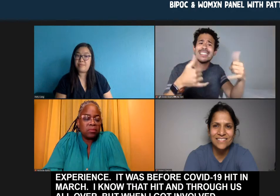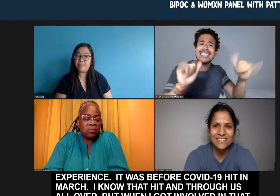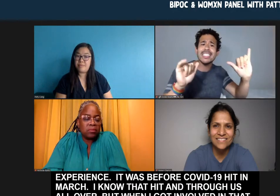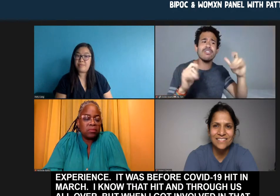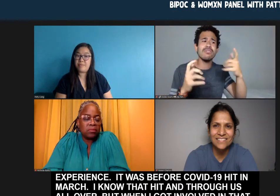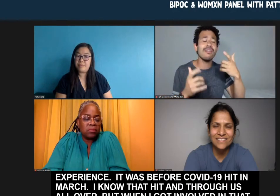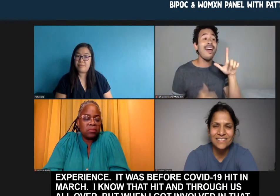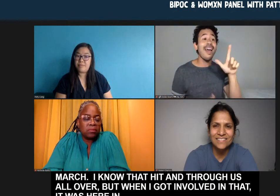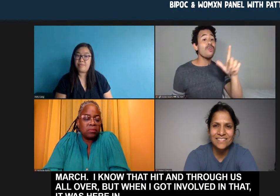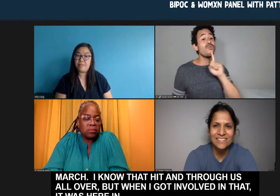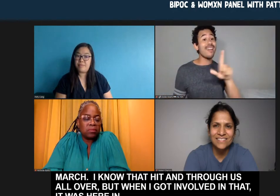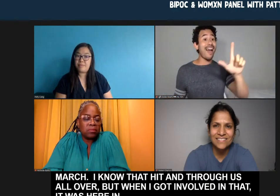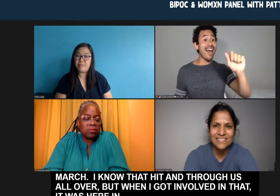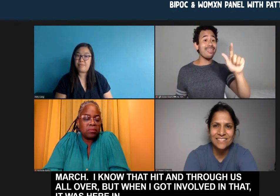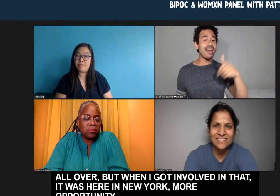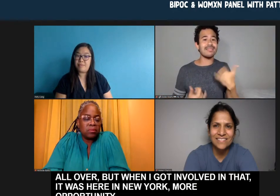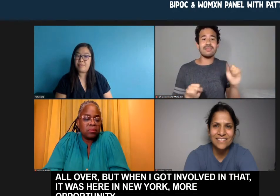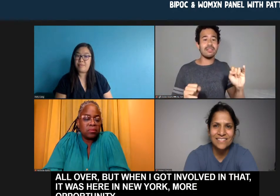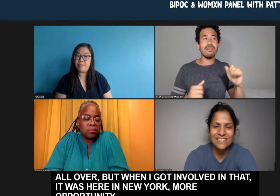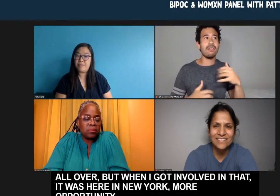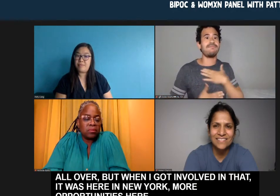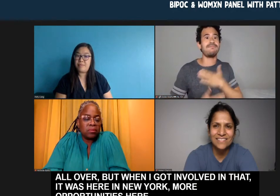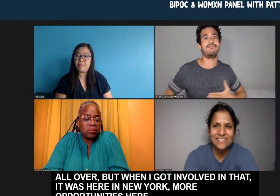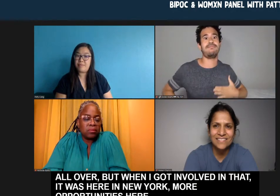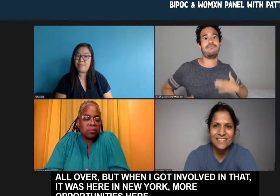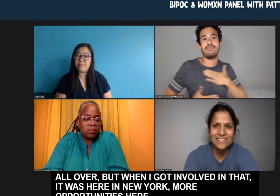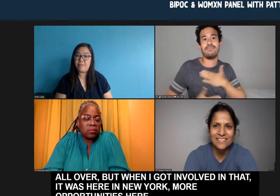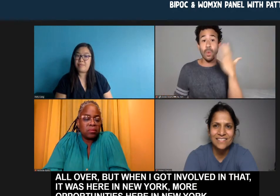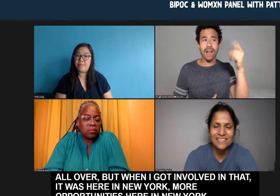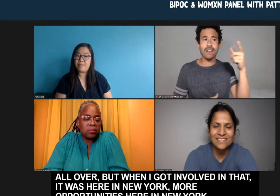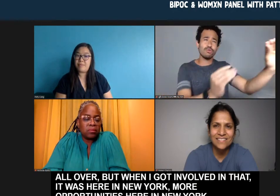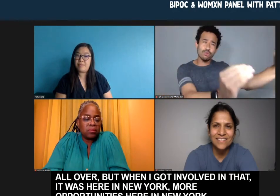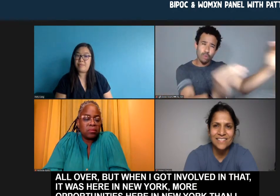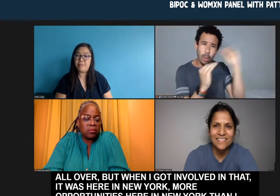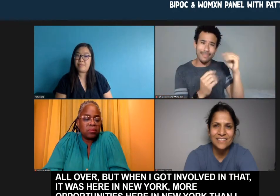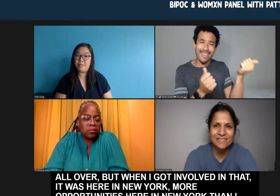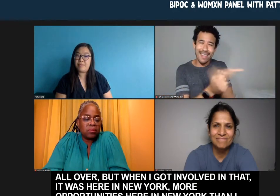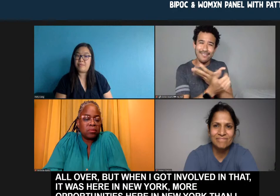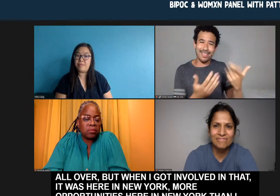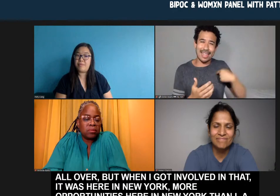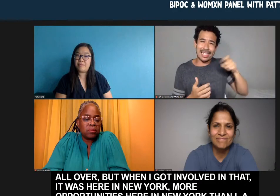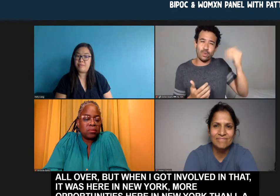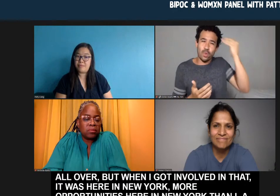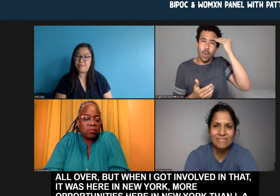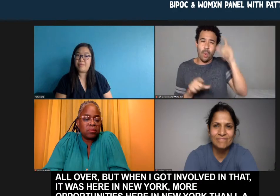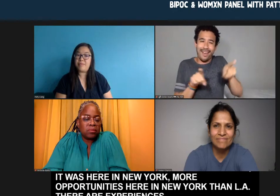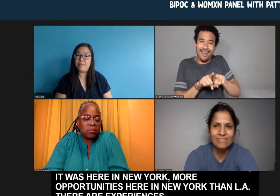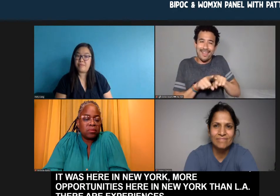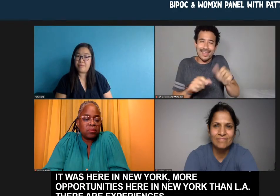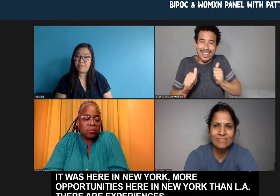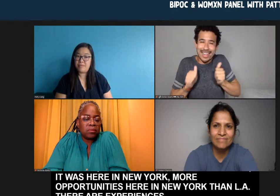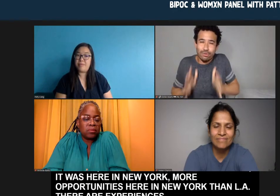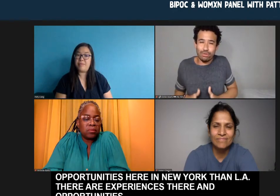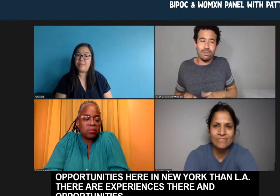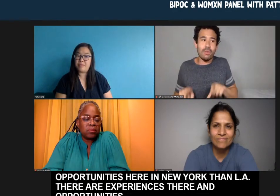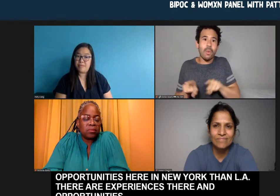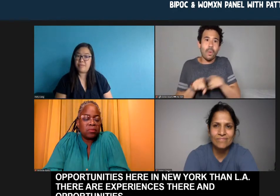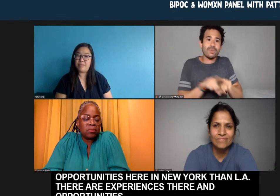And yes, there are some experiences there and some opportunities. And I love LA. It taught me so much. It taught me everything that I needed to know as